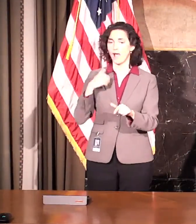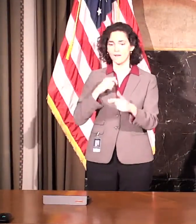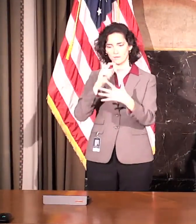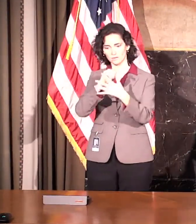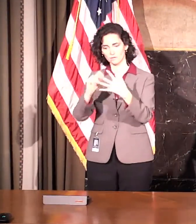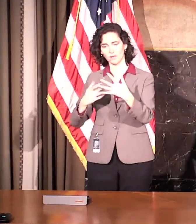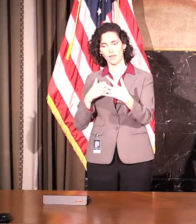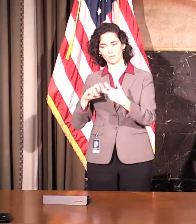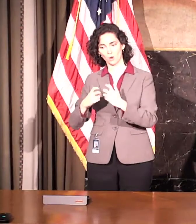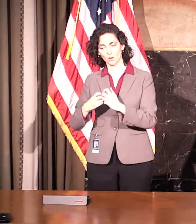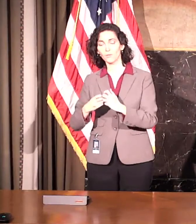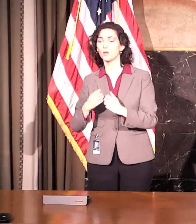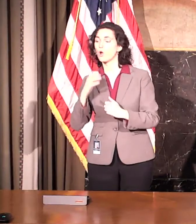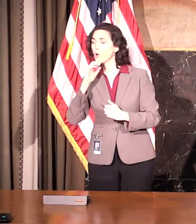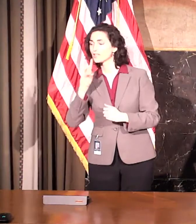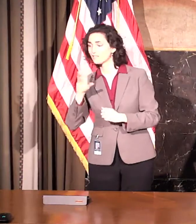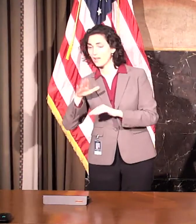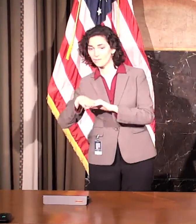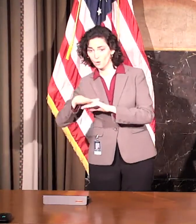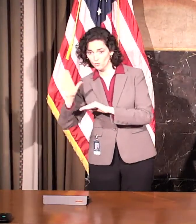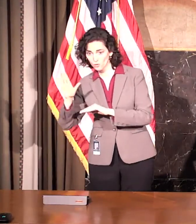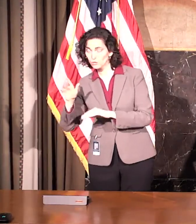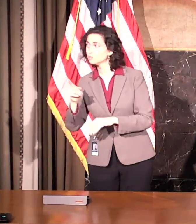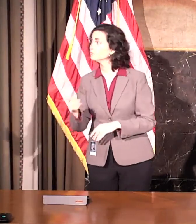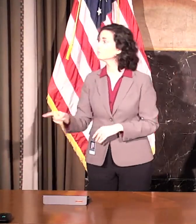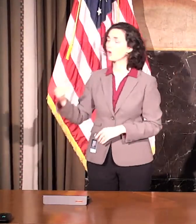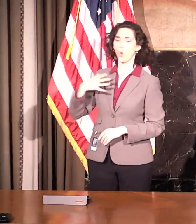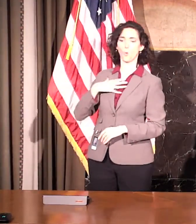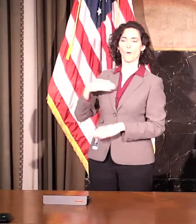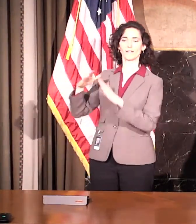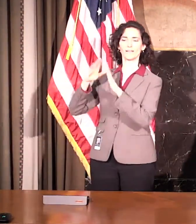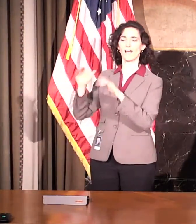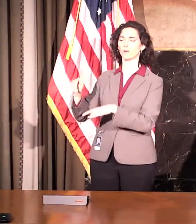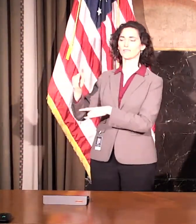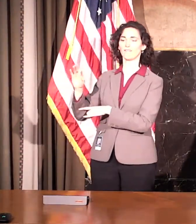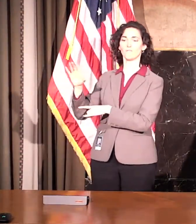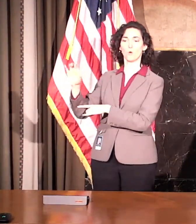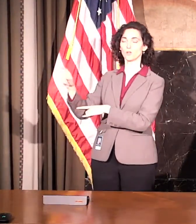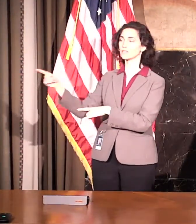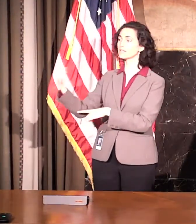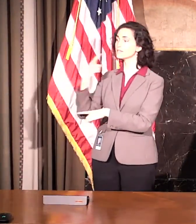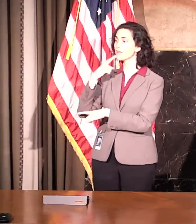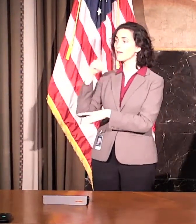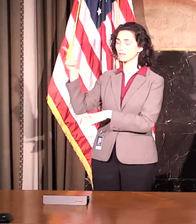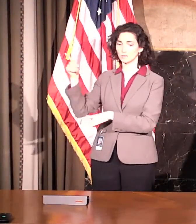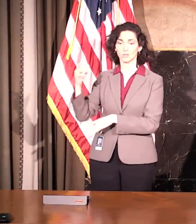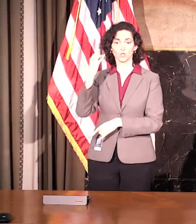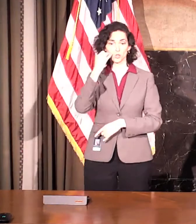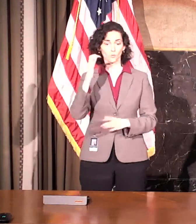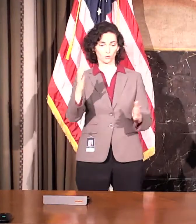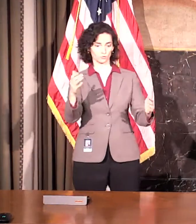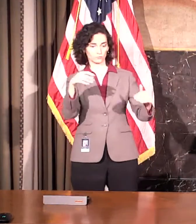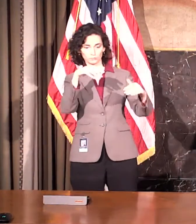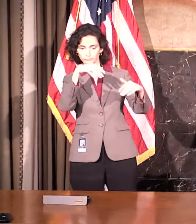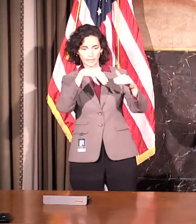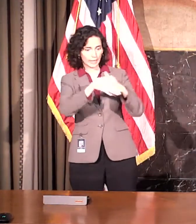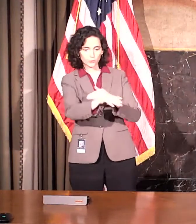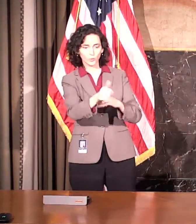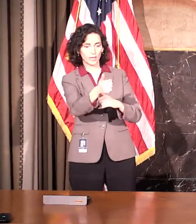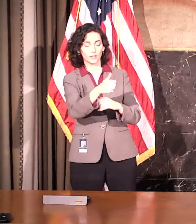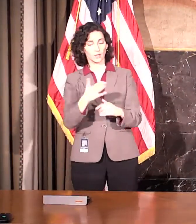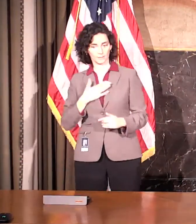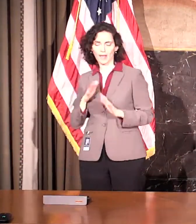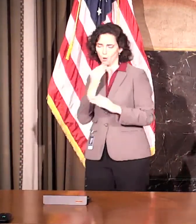if you're 65 or older, the White House Task Force recommends that you not go in a single indoor place outside of your